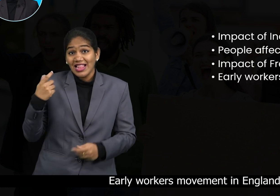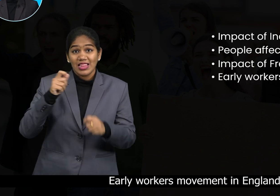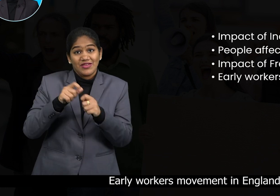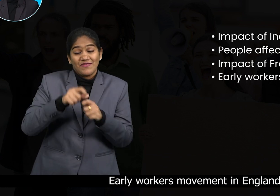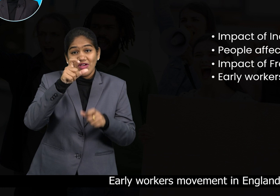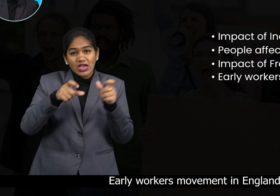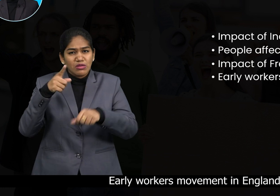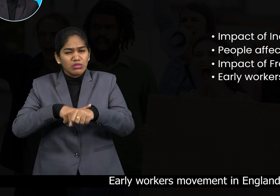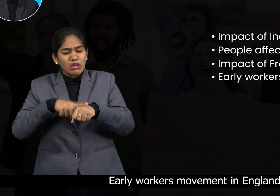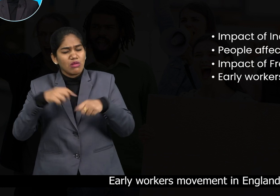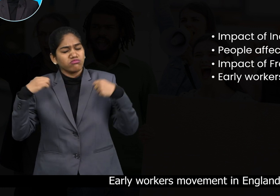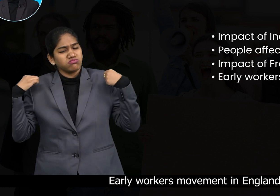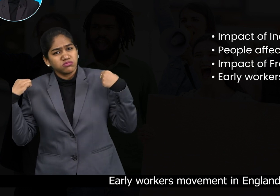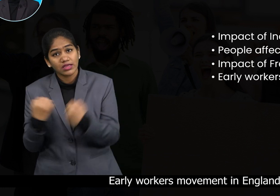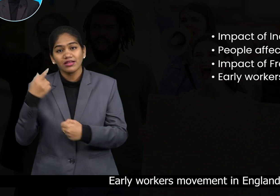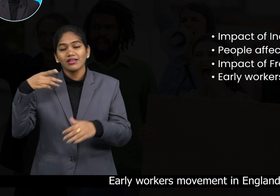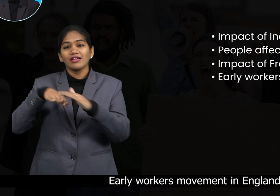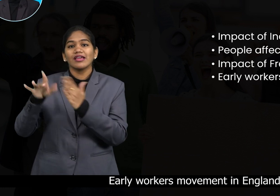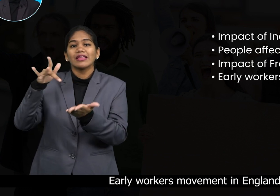early workers' movement in England,